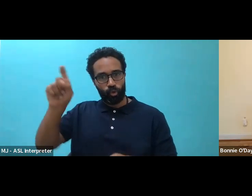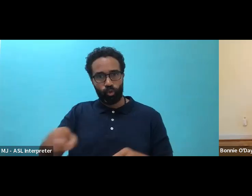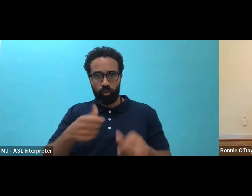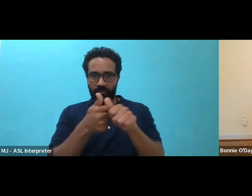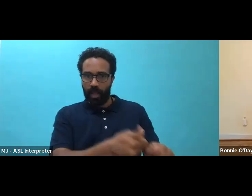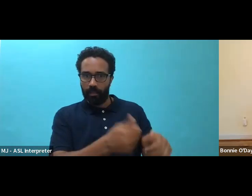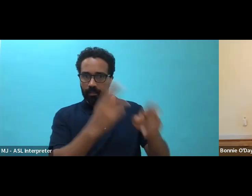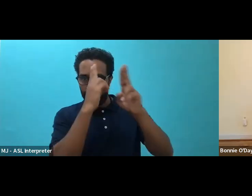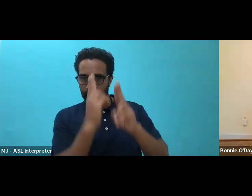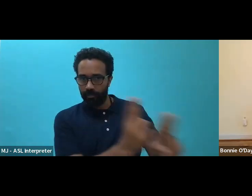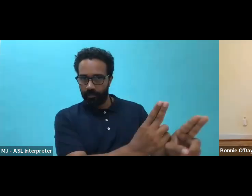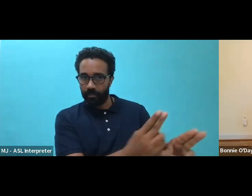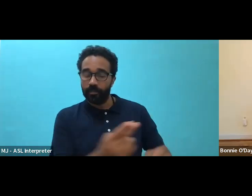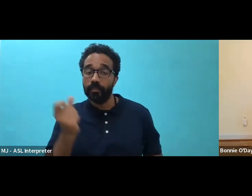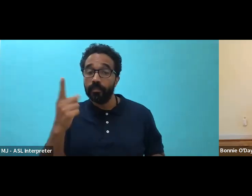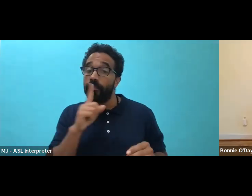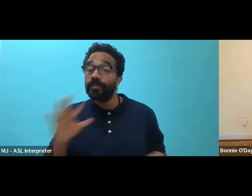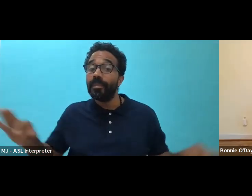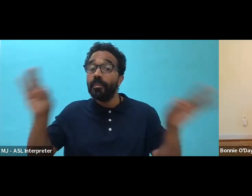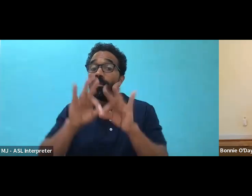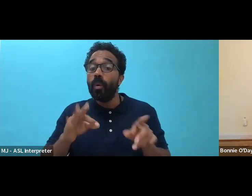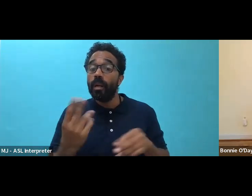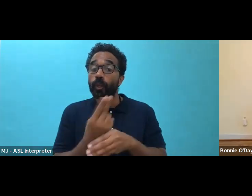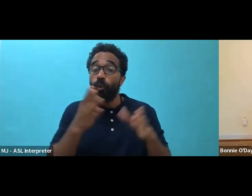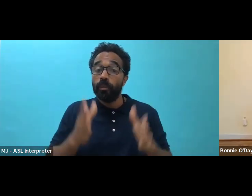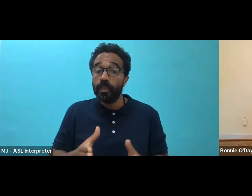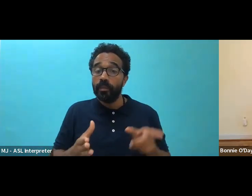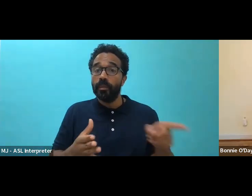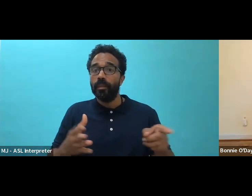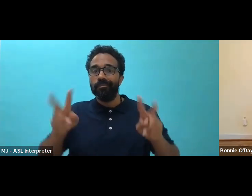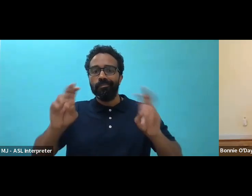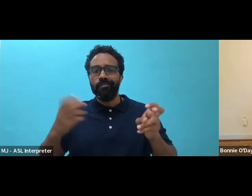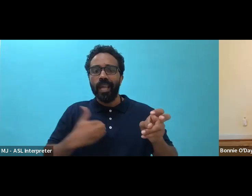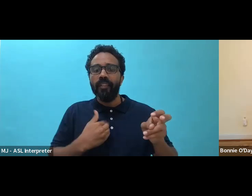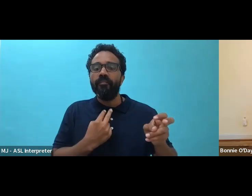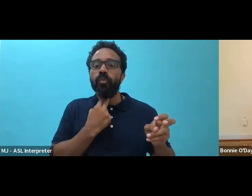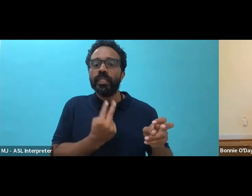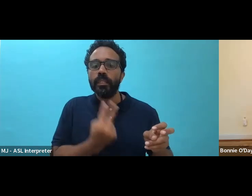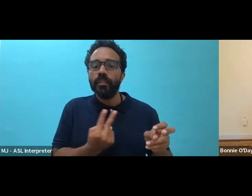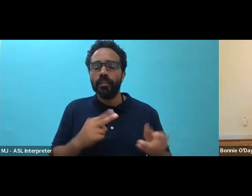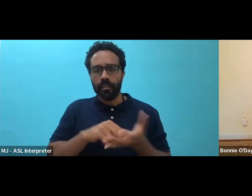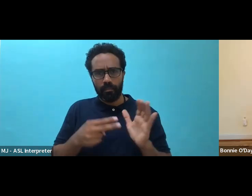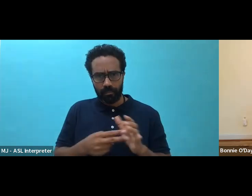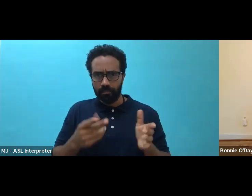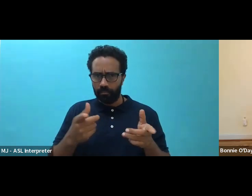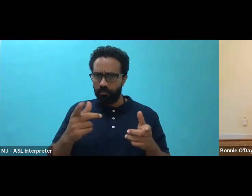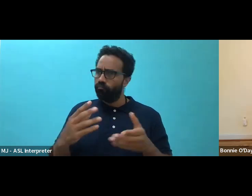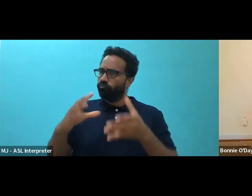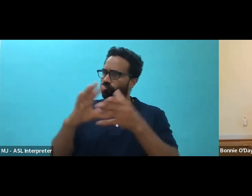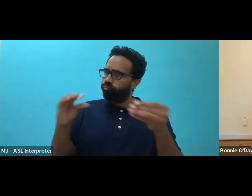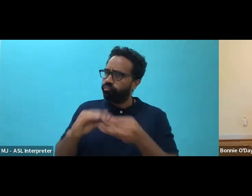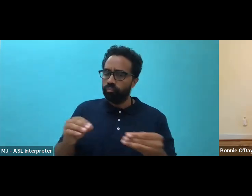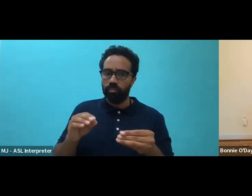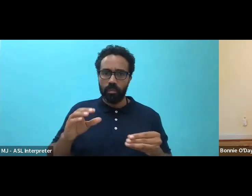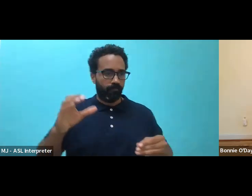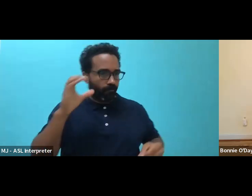that consumers have a voice in the services that are going to be provided and the advocacy that the